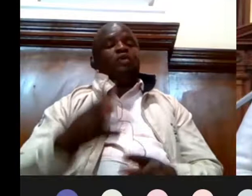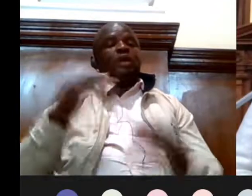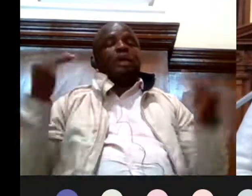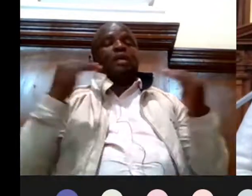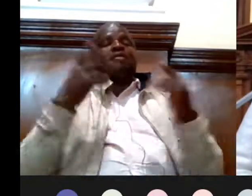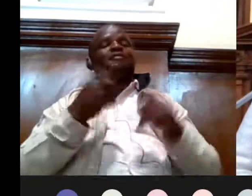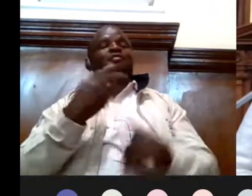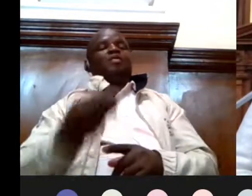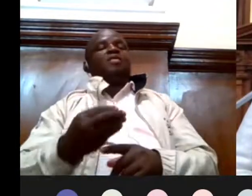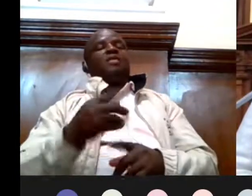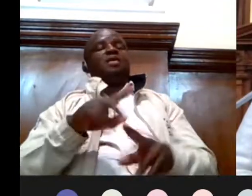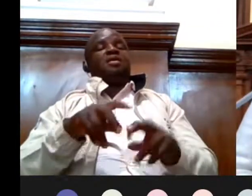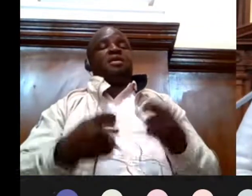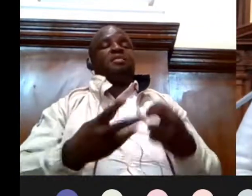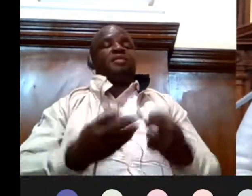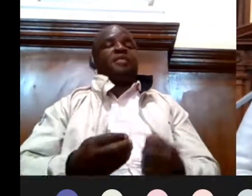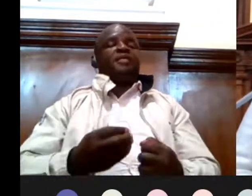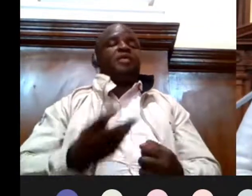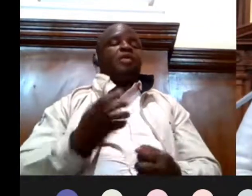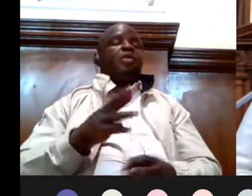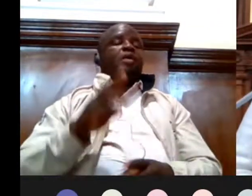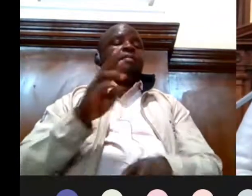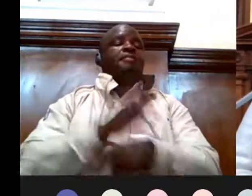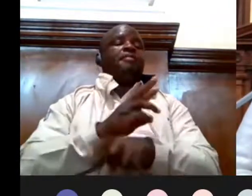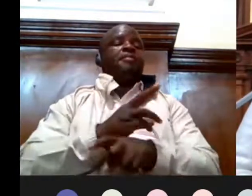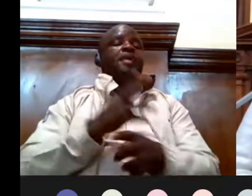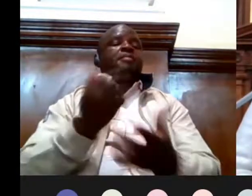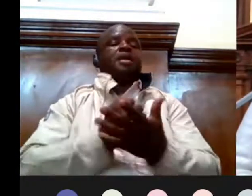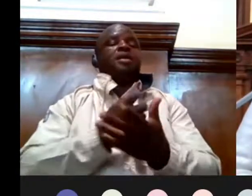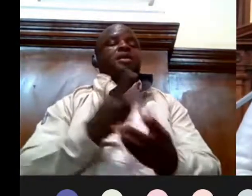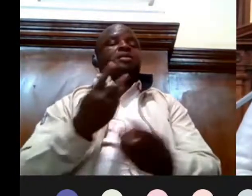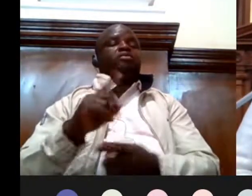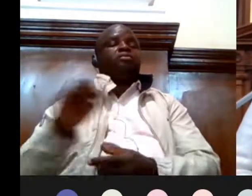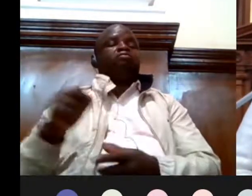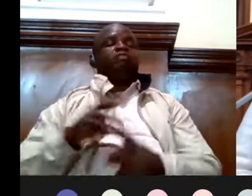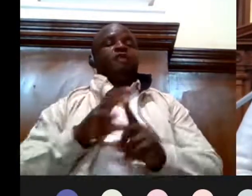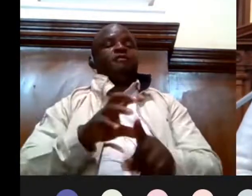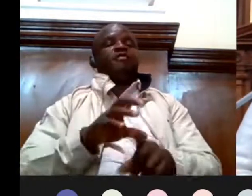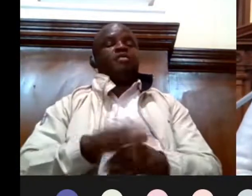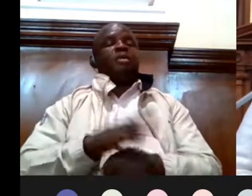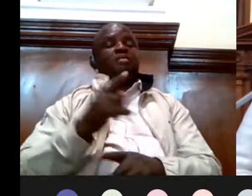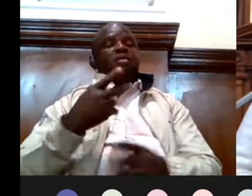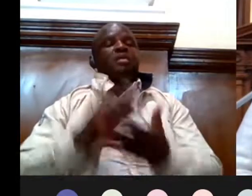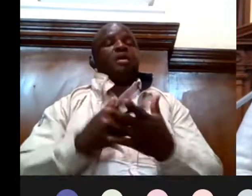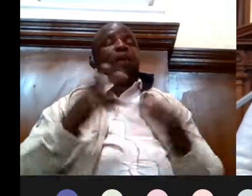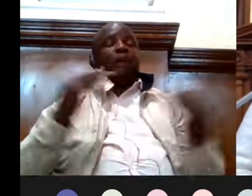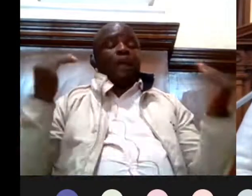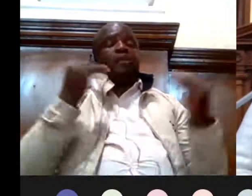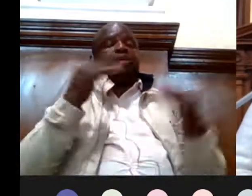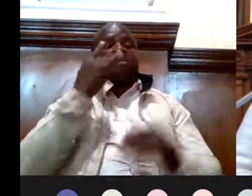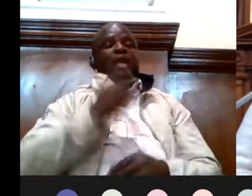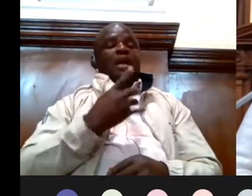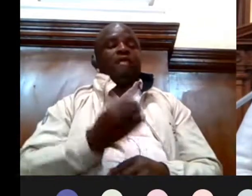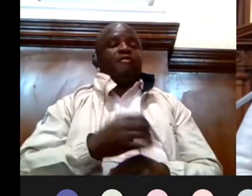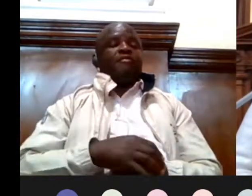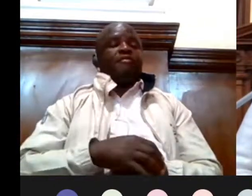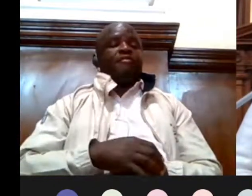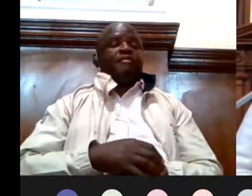rapiwang, mme eo hinkelang sa hae ka dikgoka mo seboko se tla utlwahalang le ka hodima